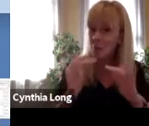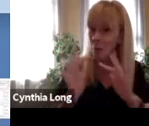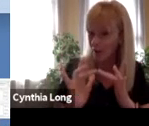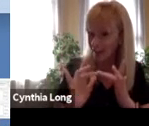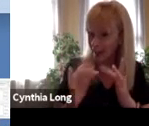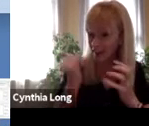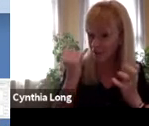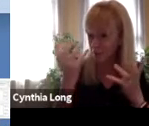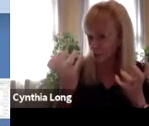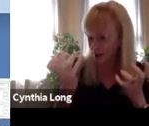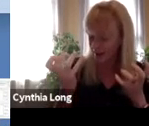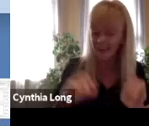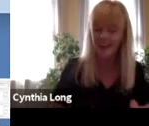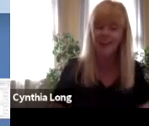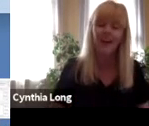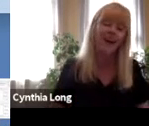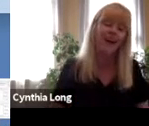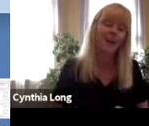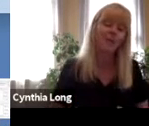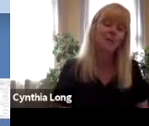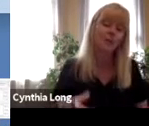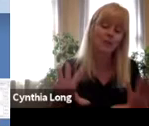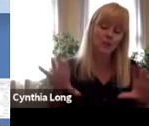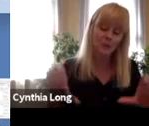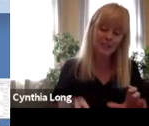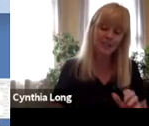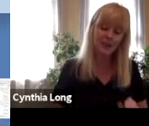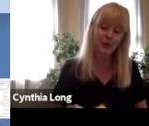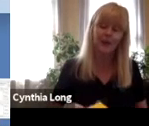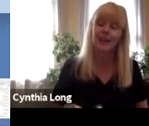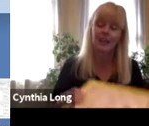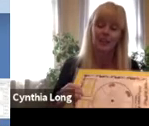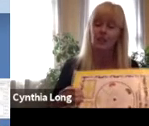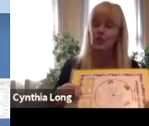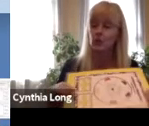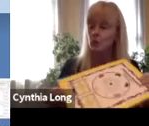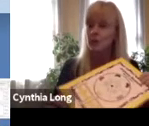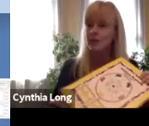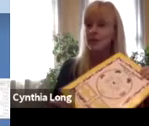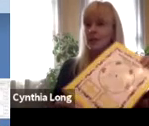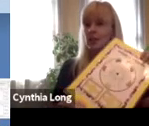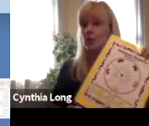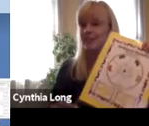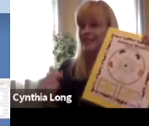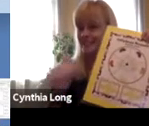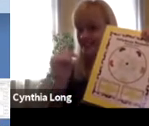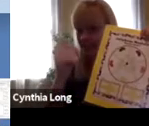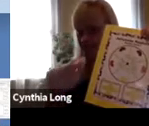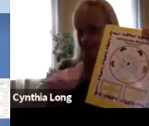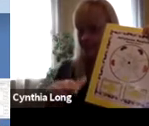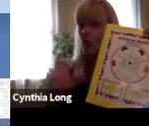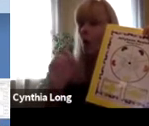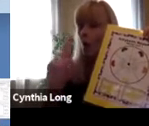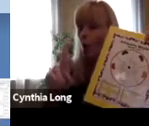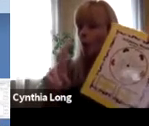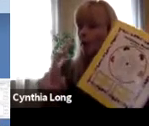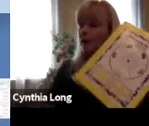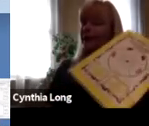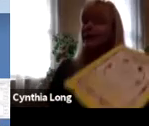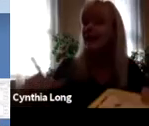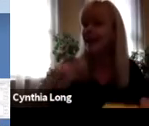whole classroom online if you want. So what you would do is you can send them